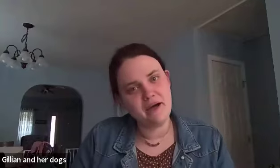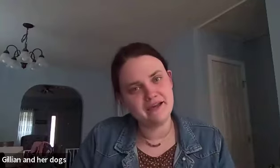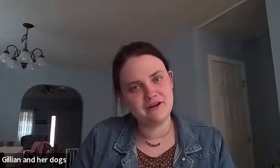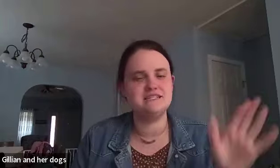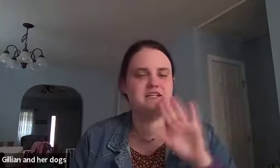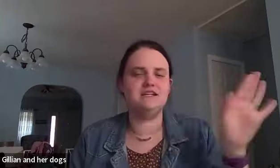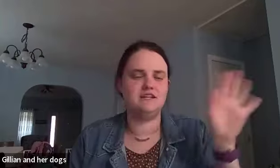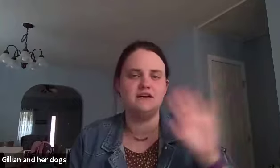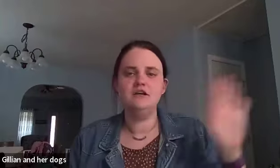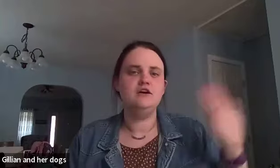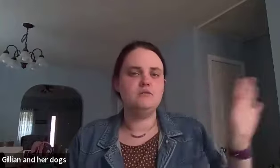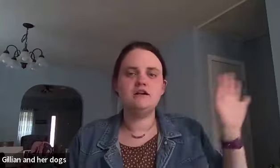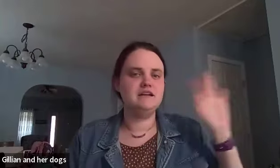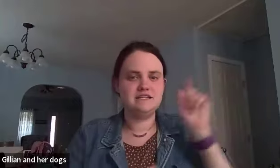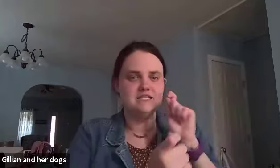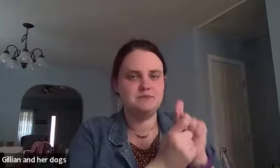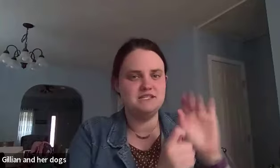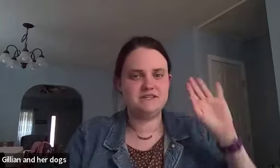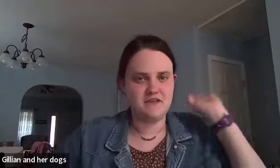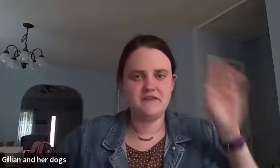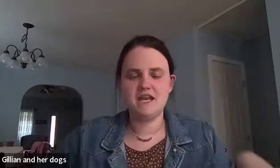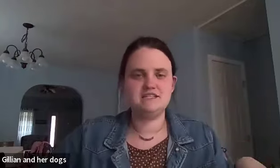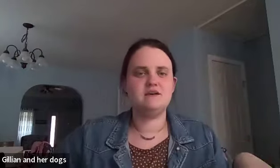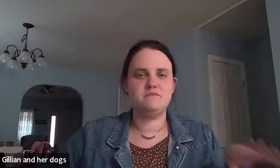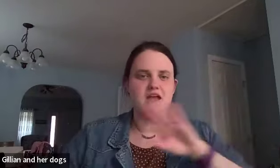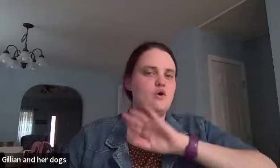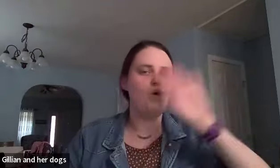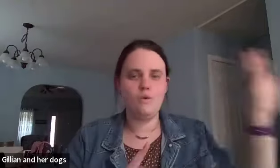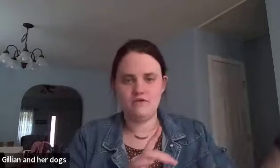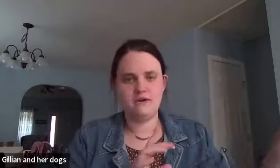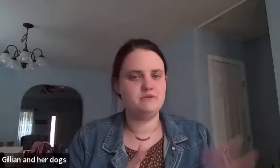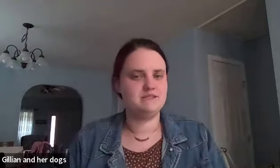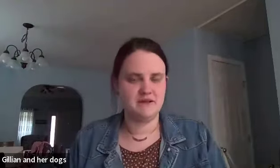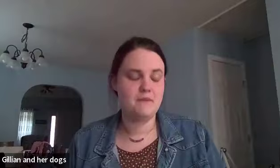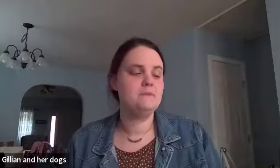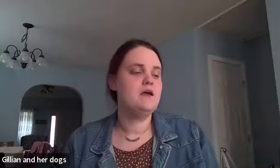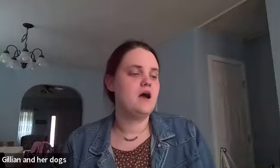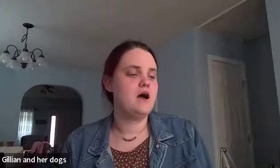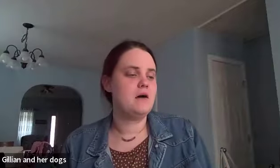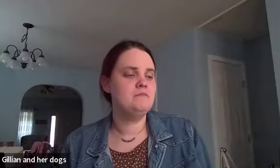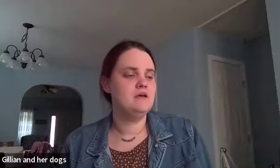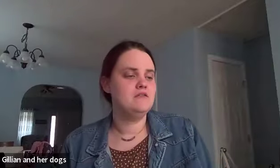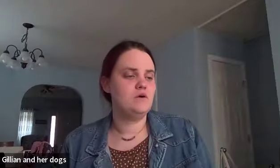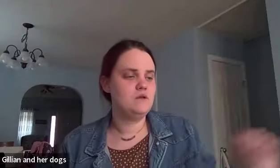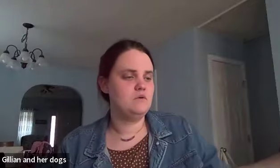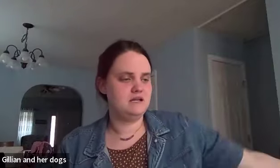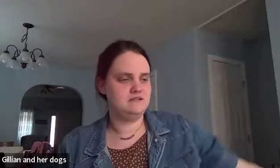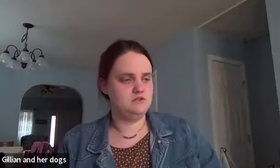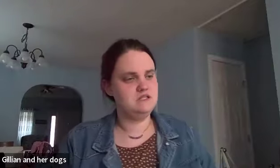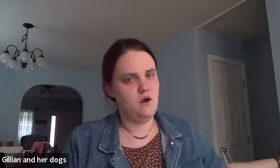an albino, and I said, no, no, no, no, no. We're not going to get into the specifics of that. That is a whole other way you would explain that. Um, the only one I do see